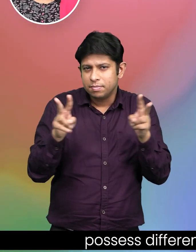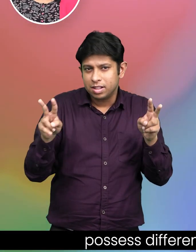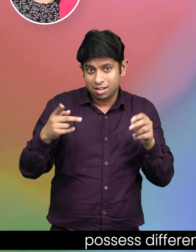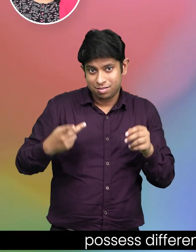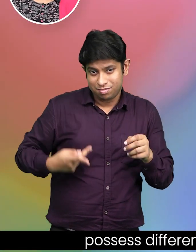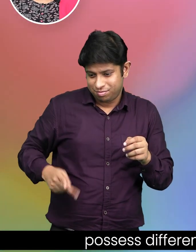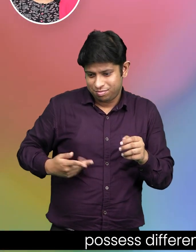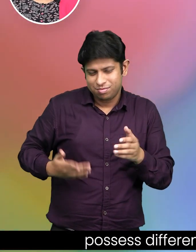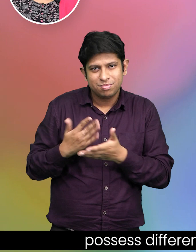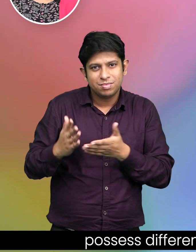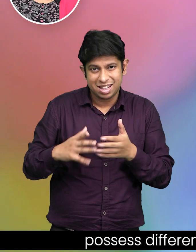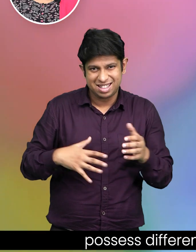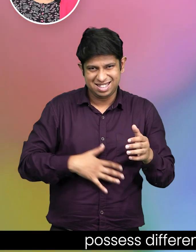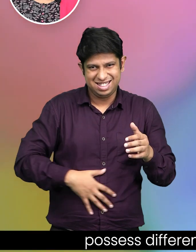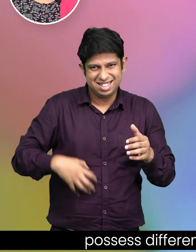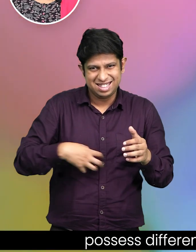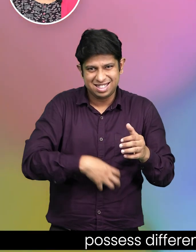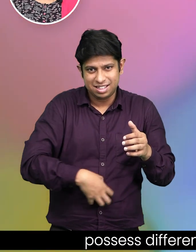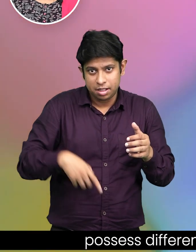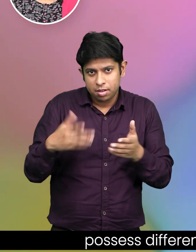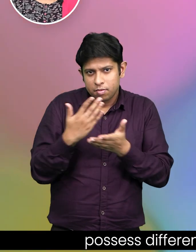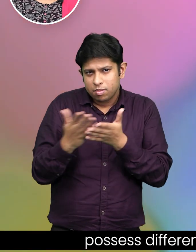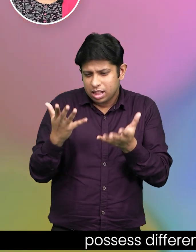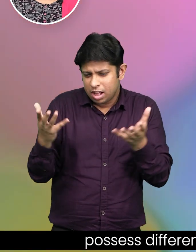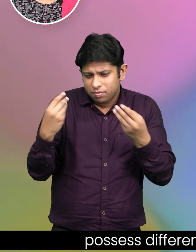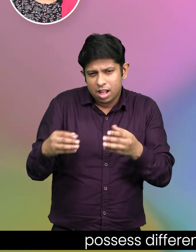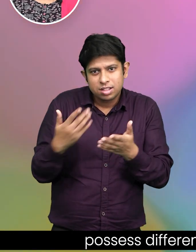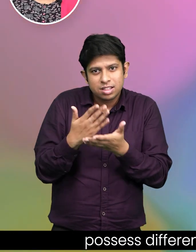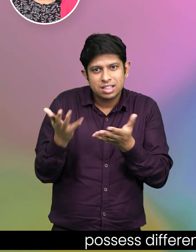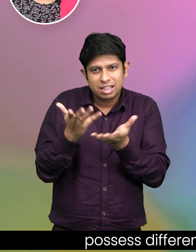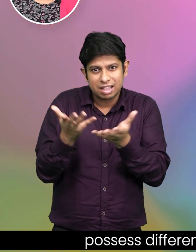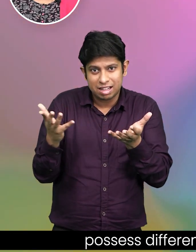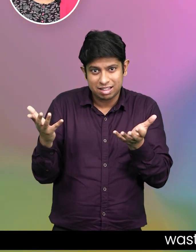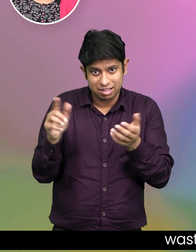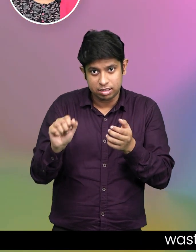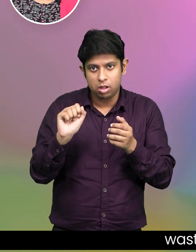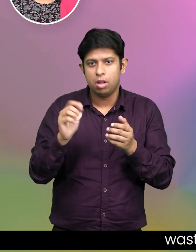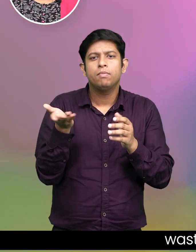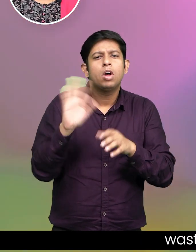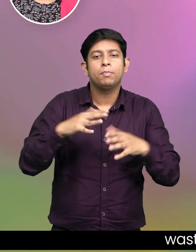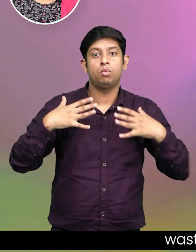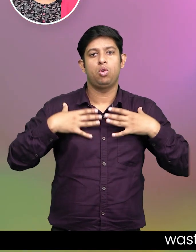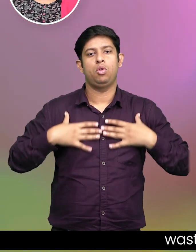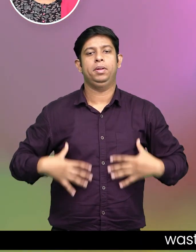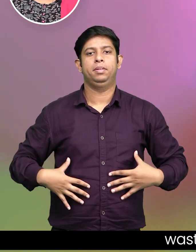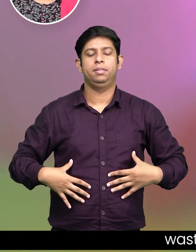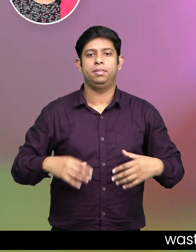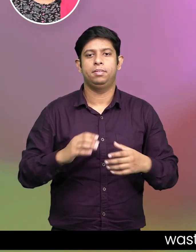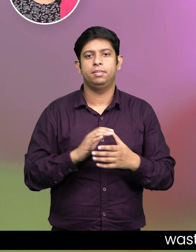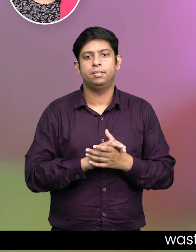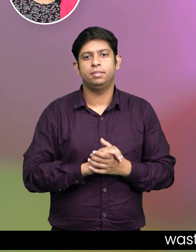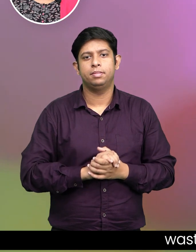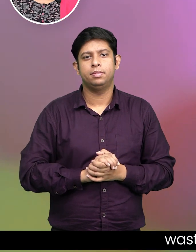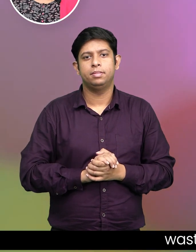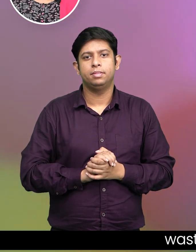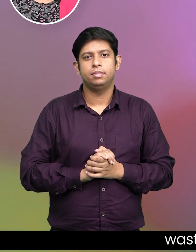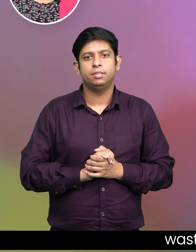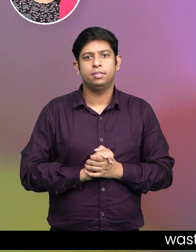possess different excretory organs for the removal of waste materials from the body.